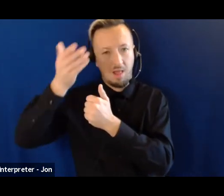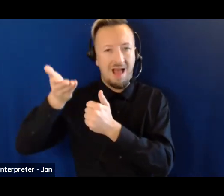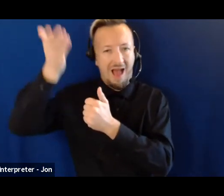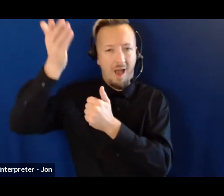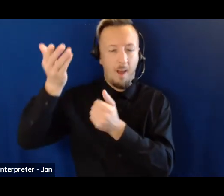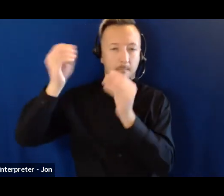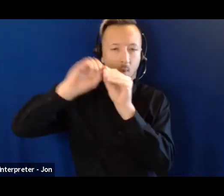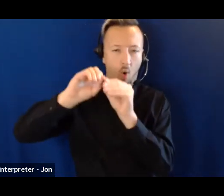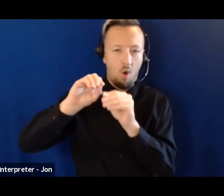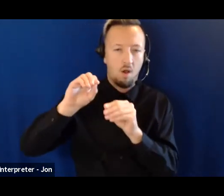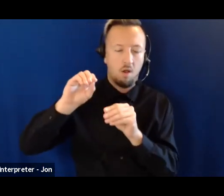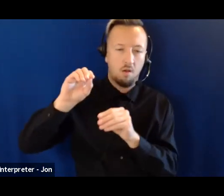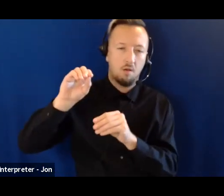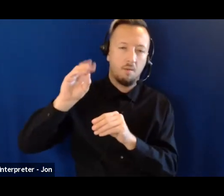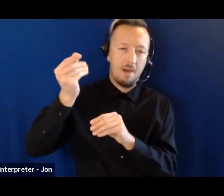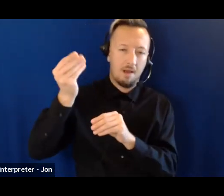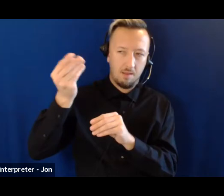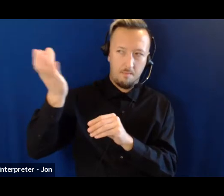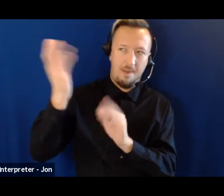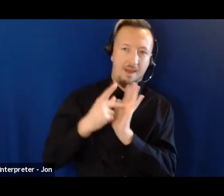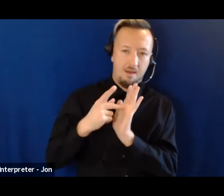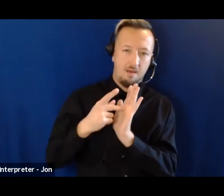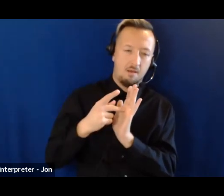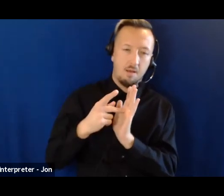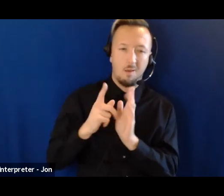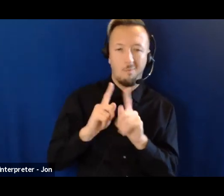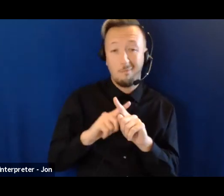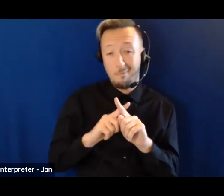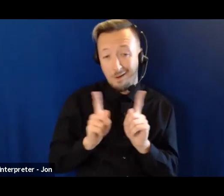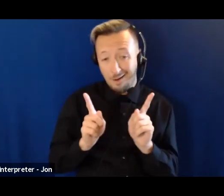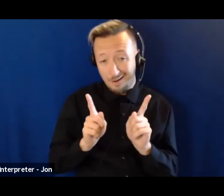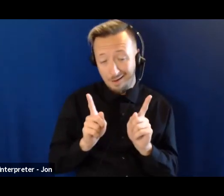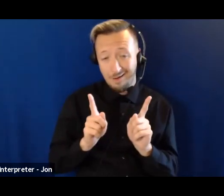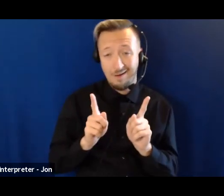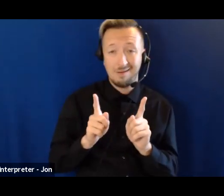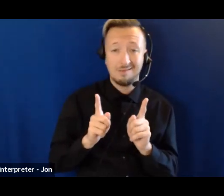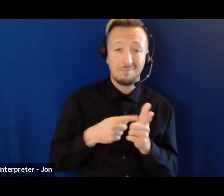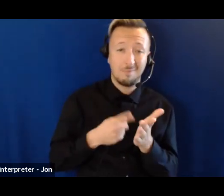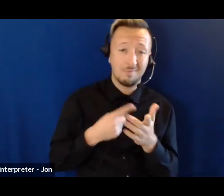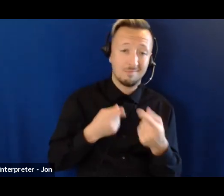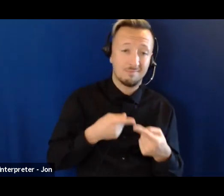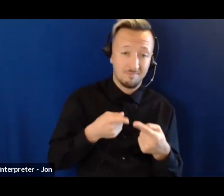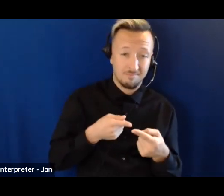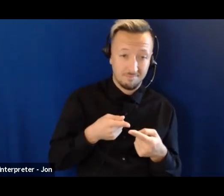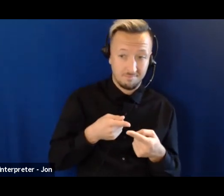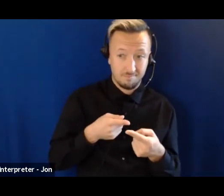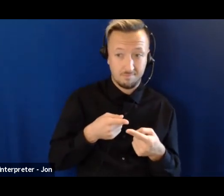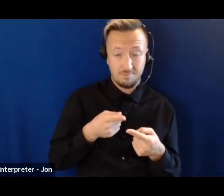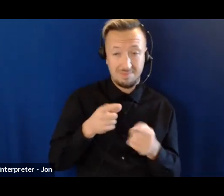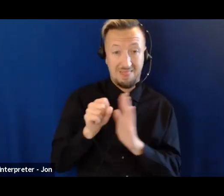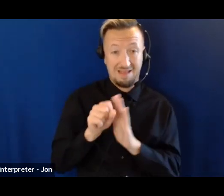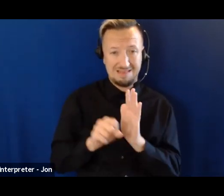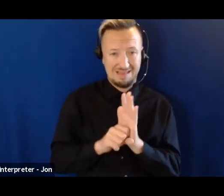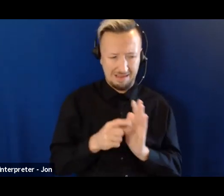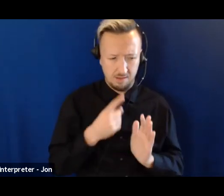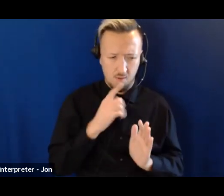per diem rate. But, it makes it hard when they say that you need to follow their